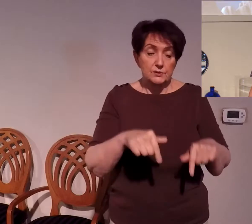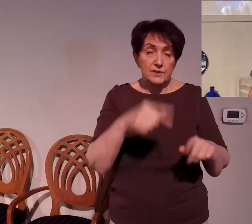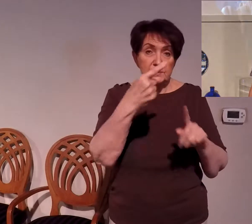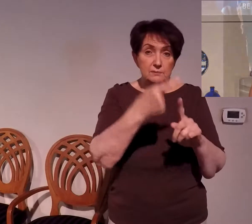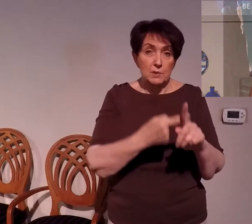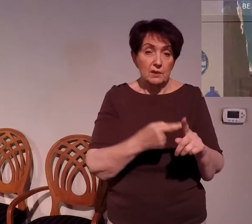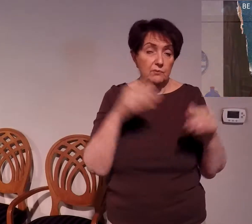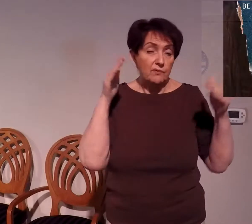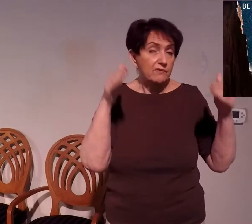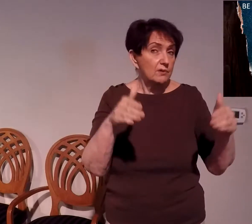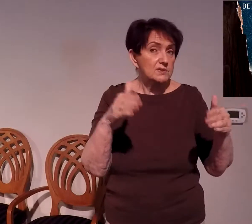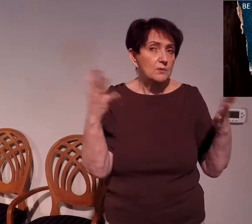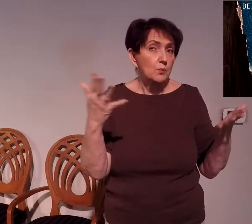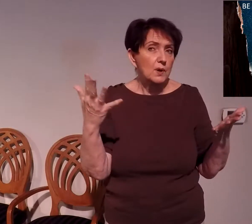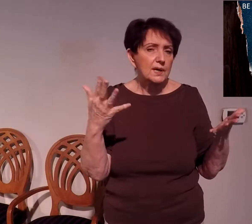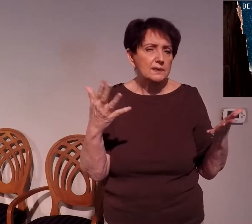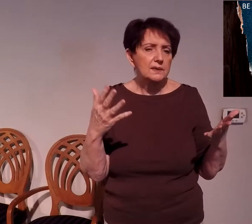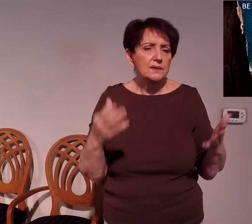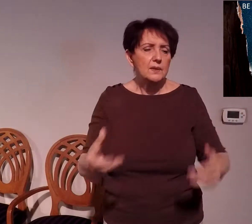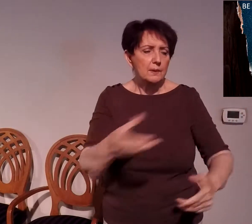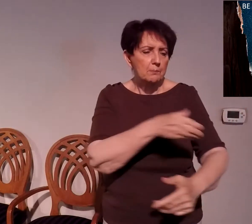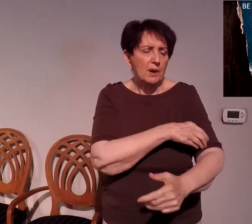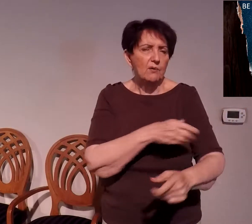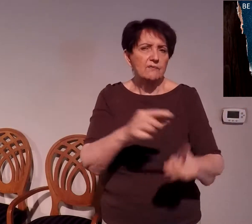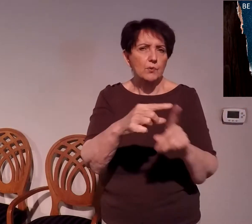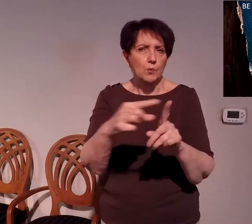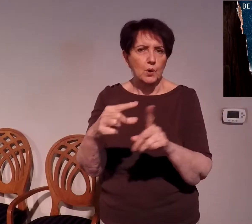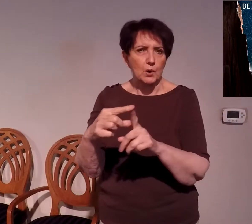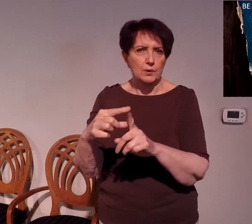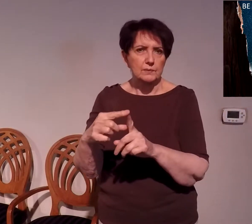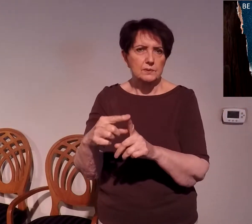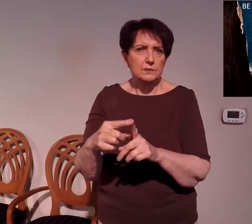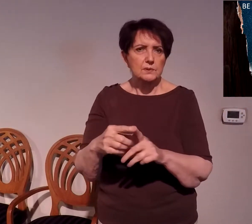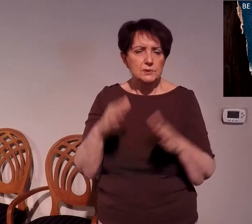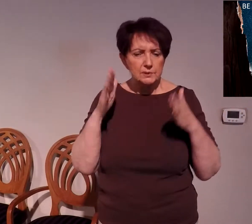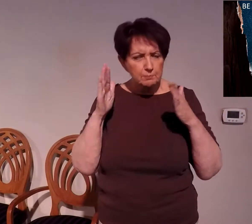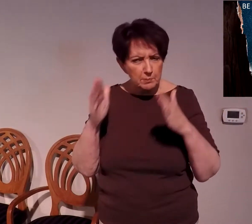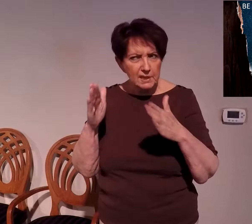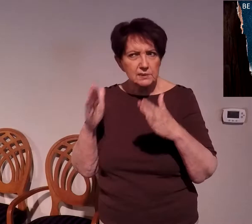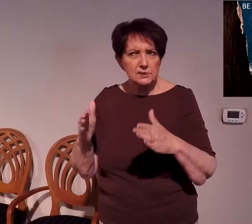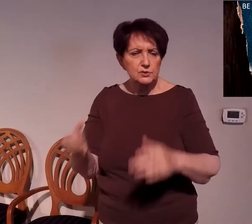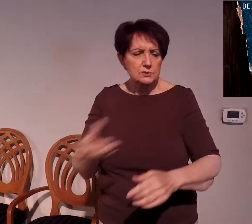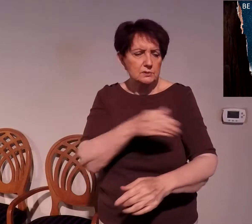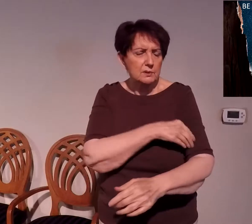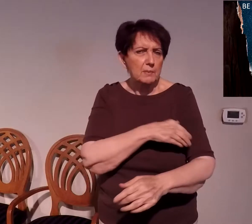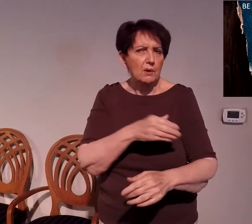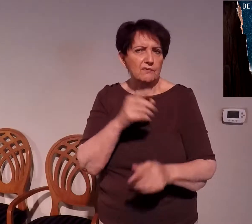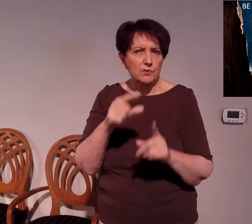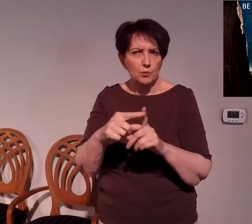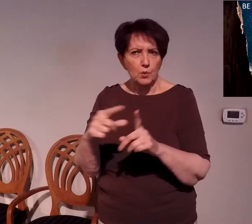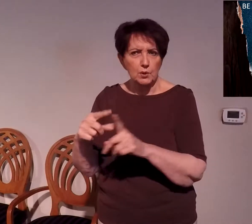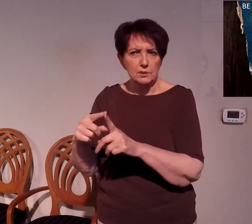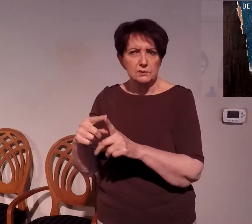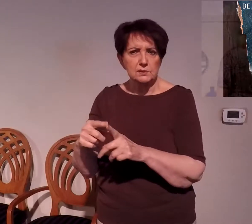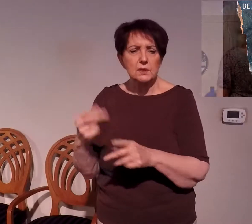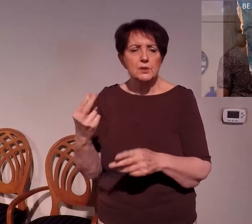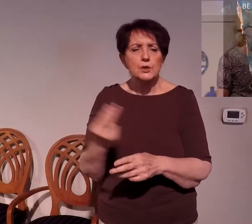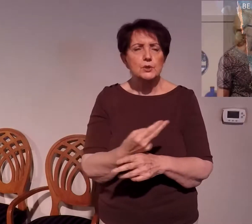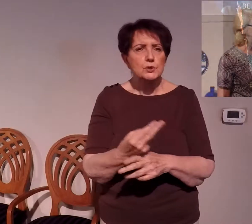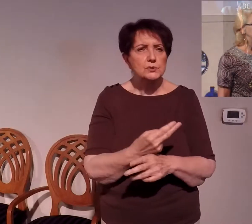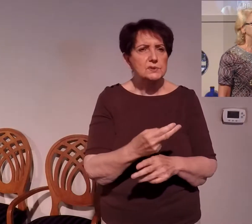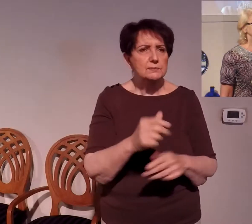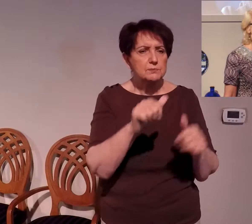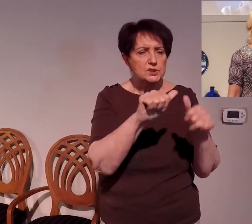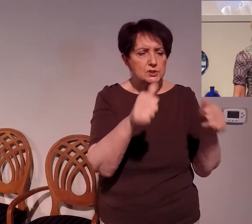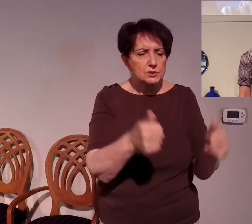are focusing on being the power of our words, to pay attention to the power of our words and to use them to shape